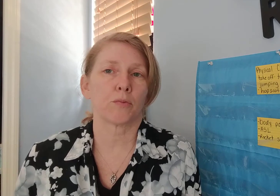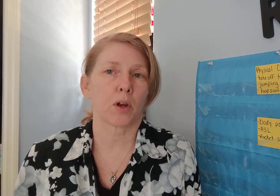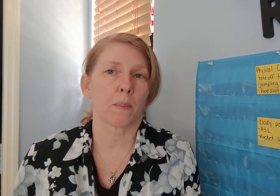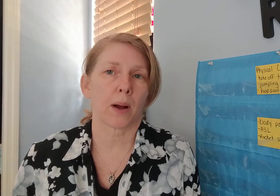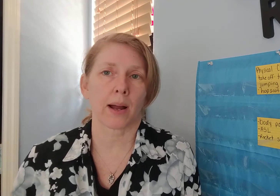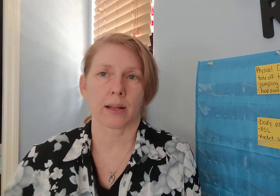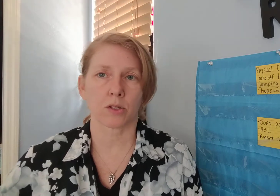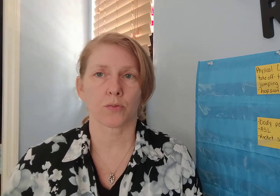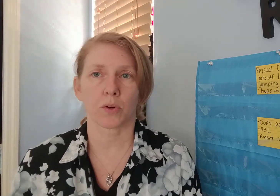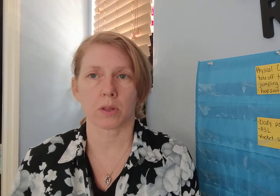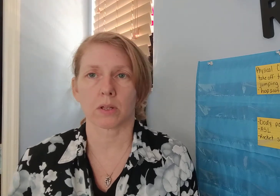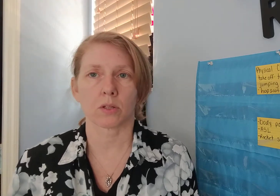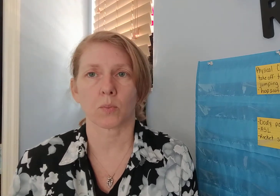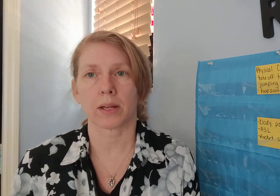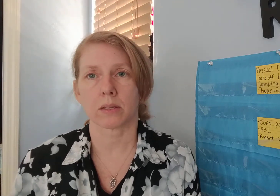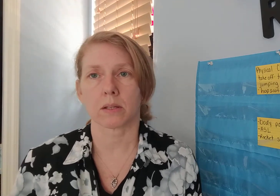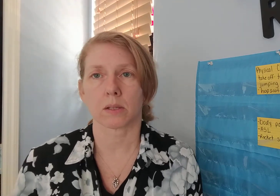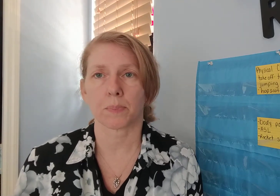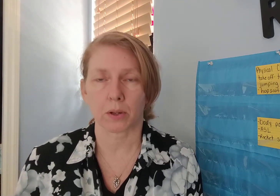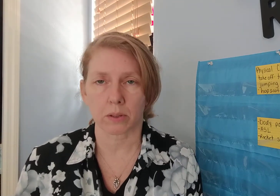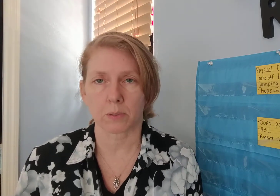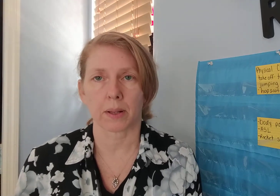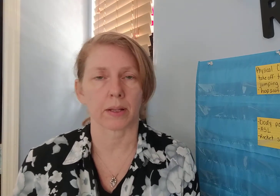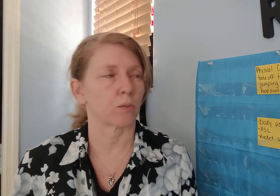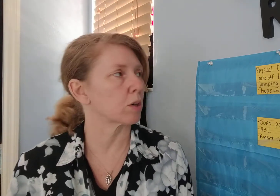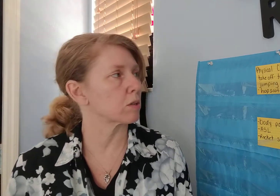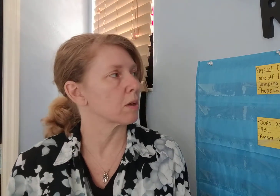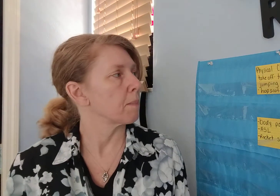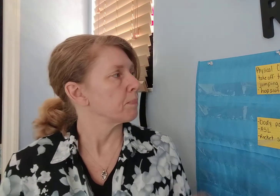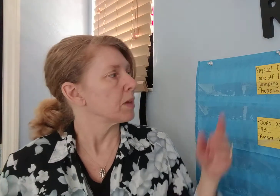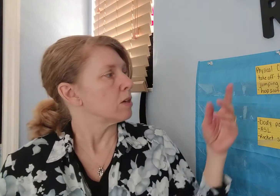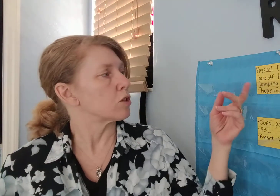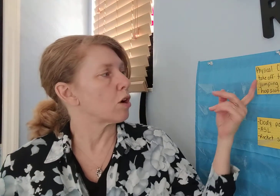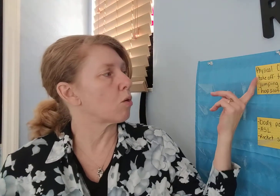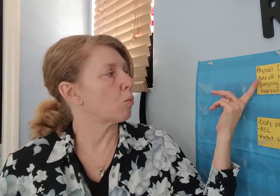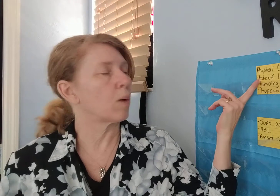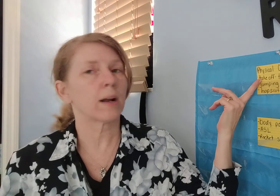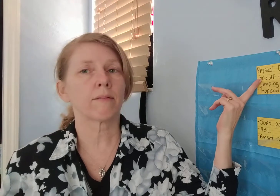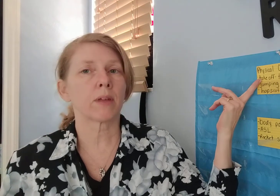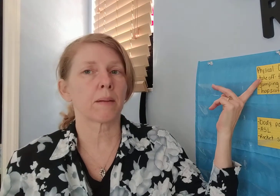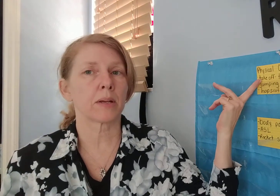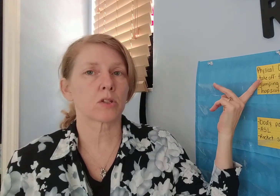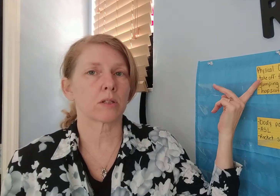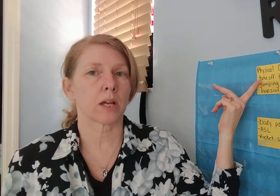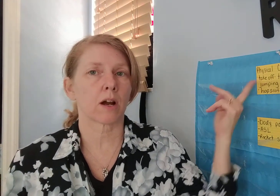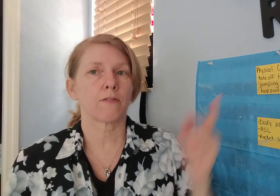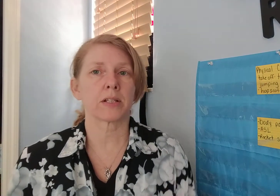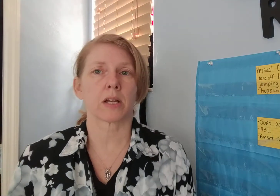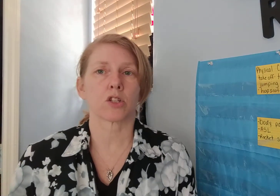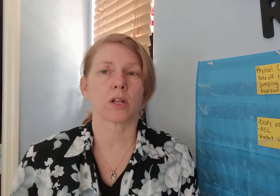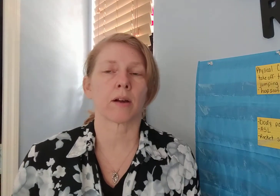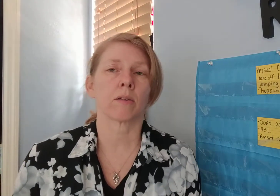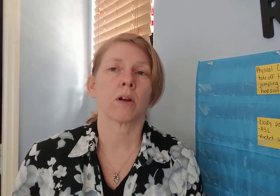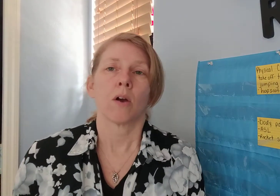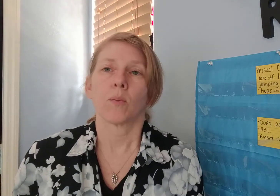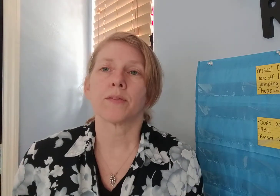their bodies for these ways to spell the spelling words. So one of them is called Takeoff and Touchdown. We've done